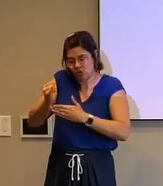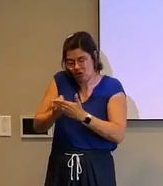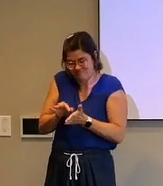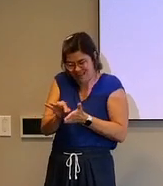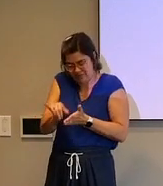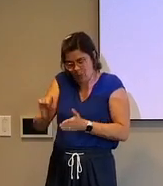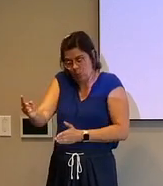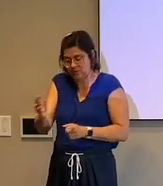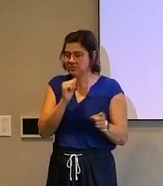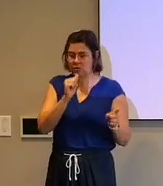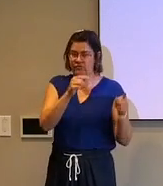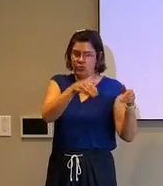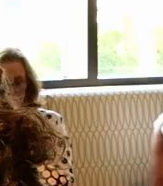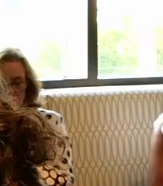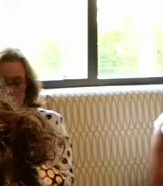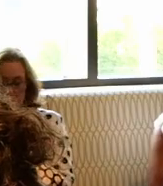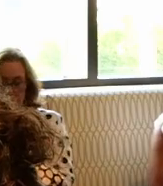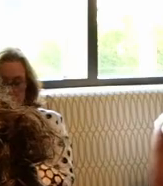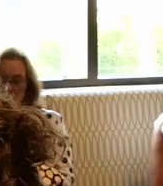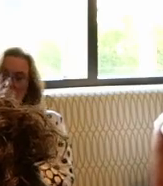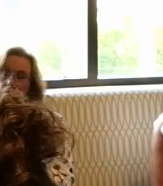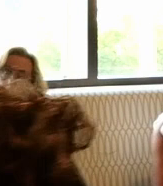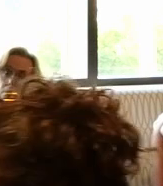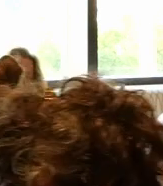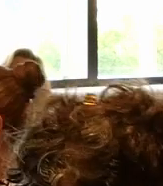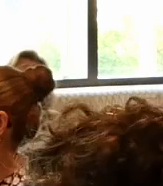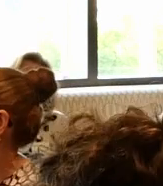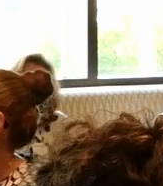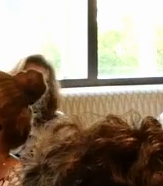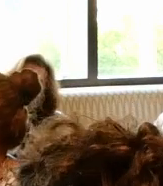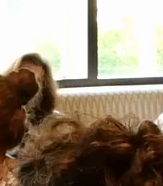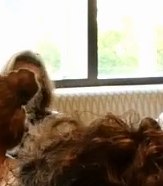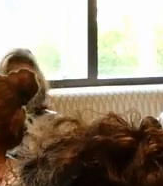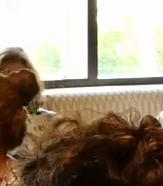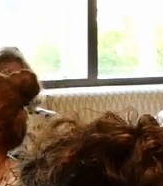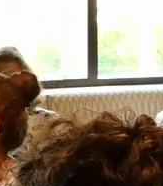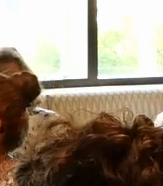questions? If I file jointly with my husband,